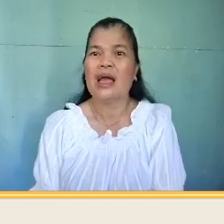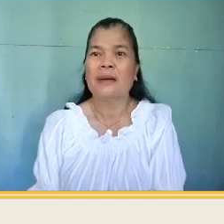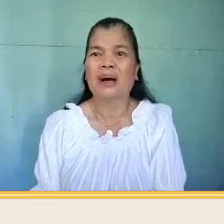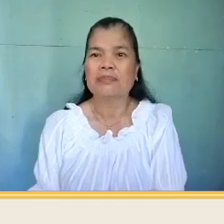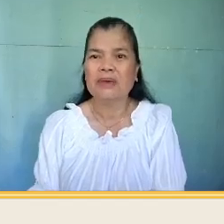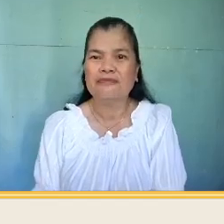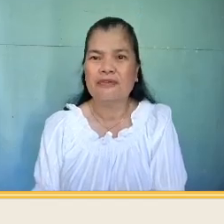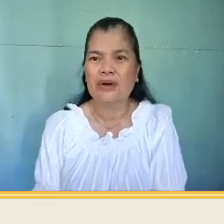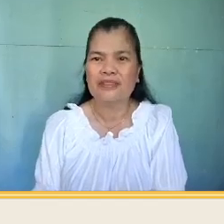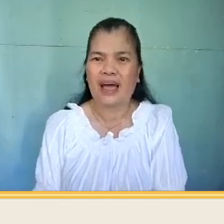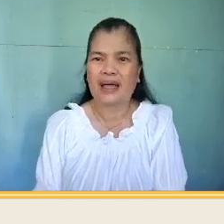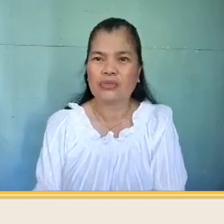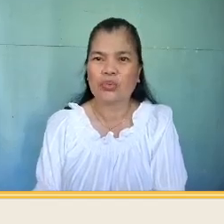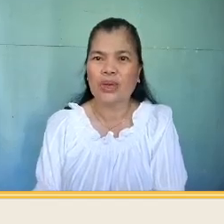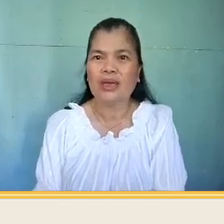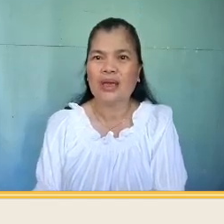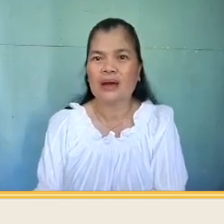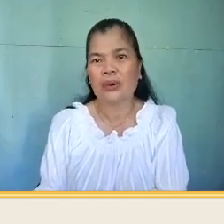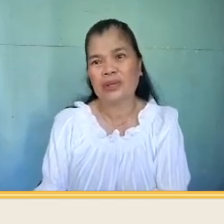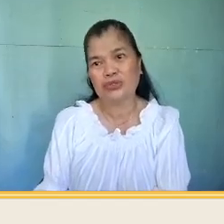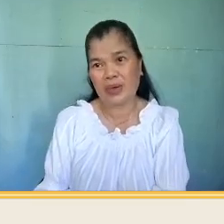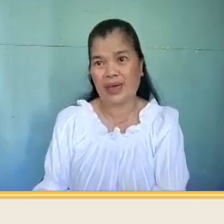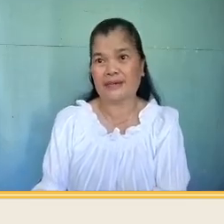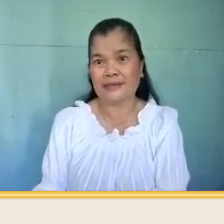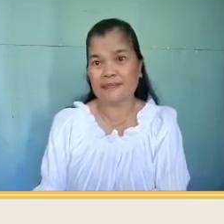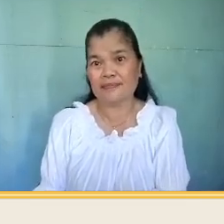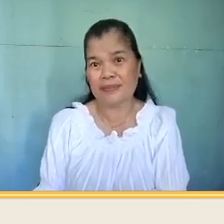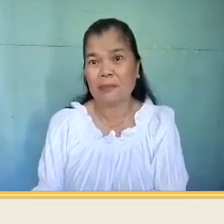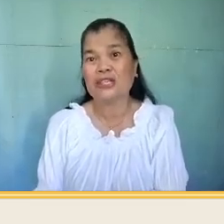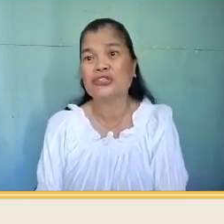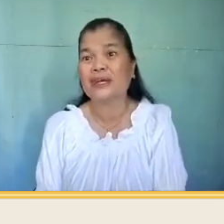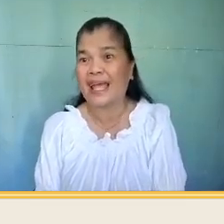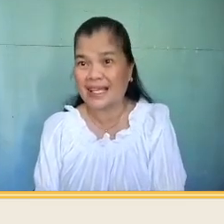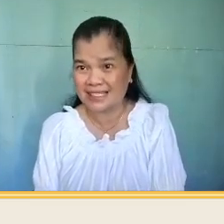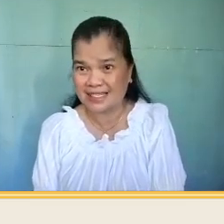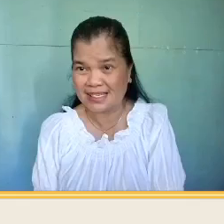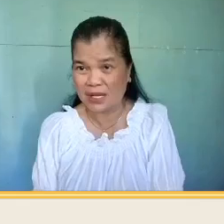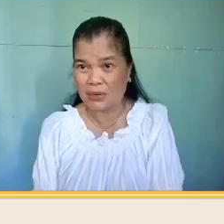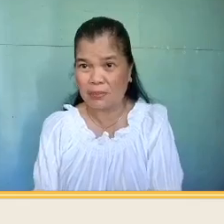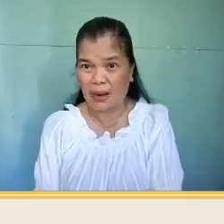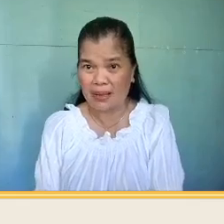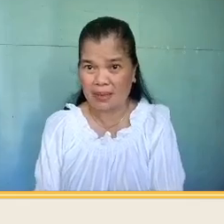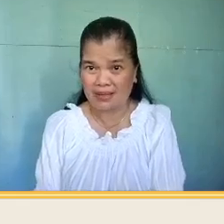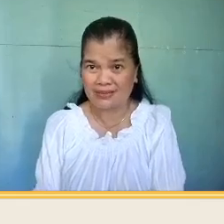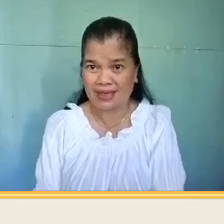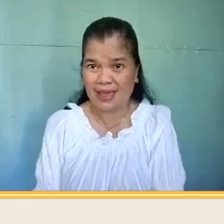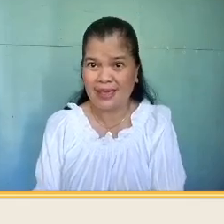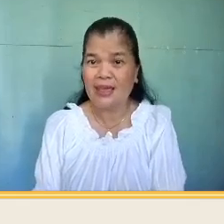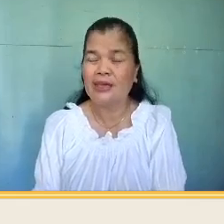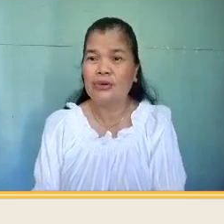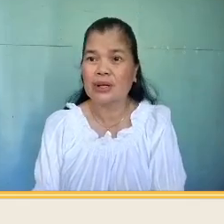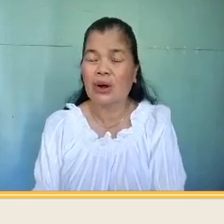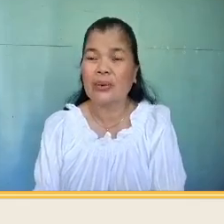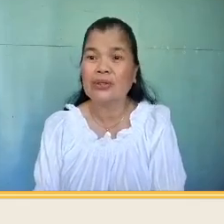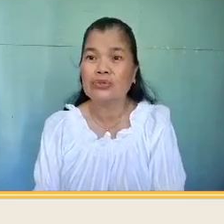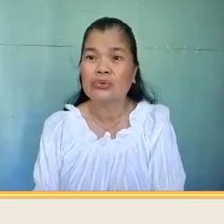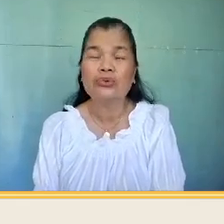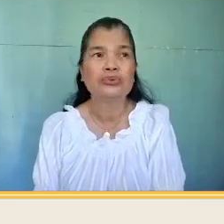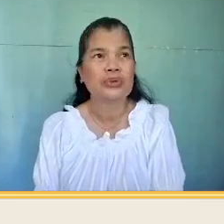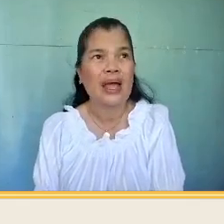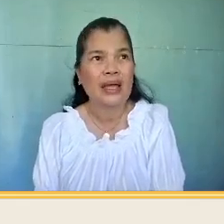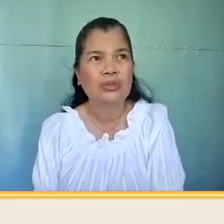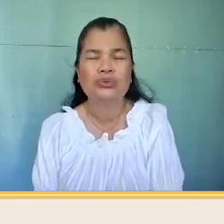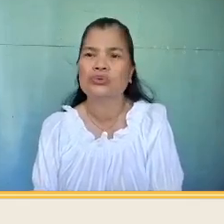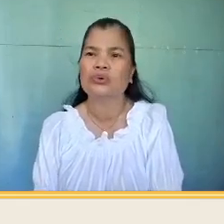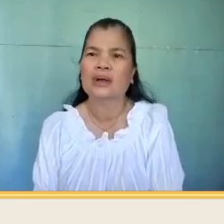Okay, but before that, we are going to have a picture analysis as our priming. Okay, you are going